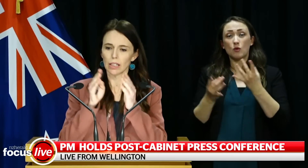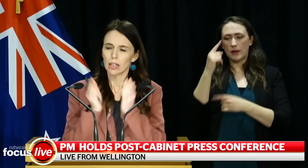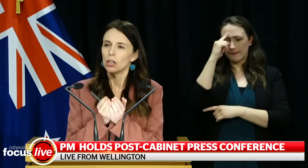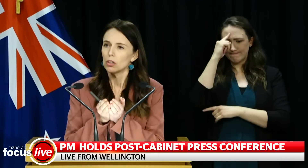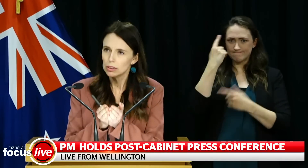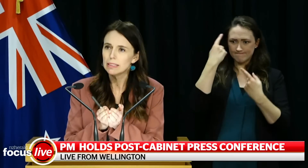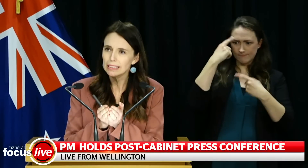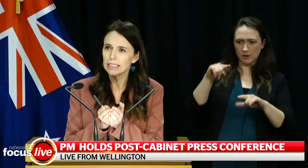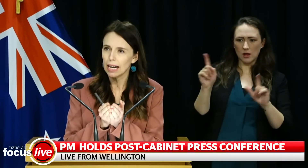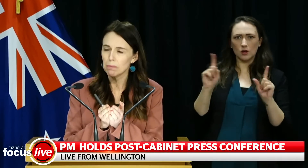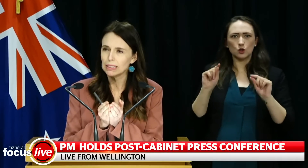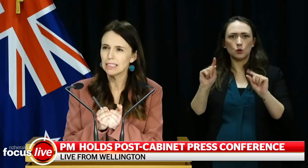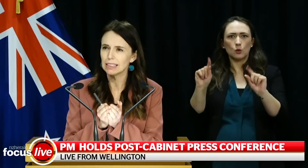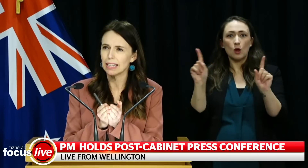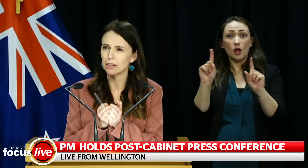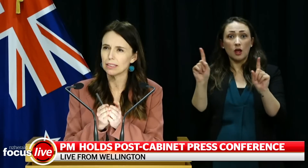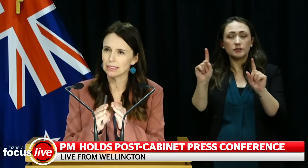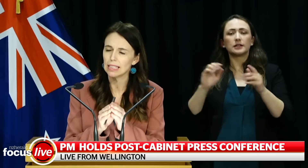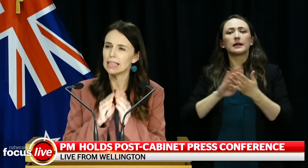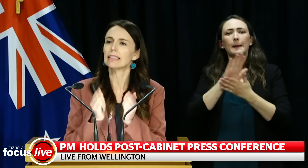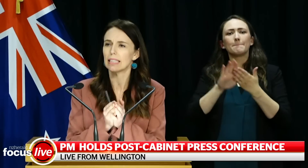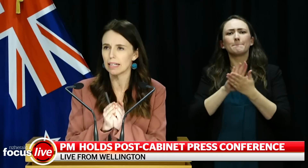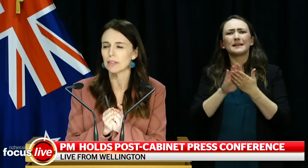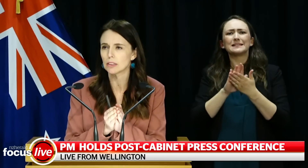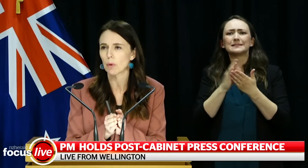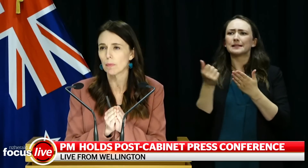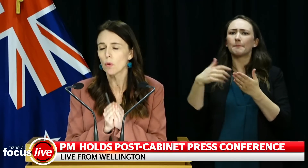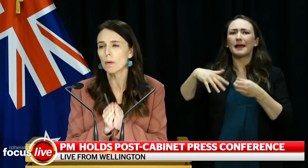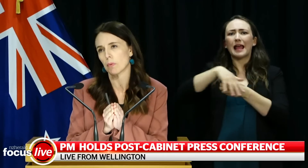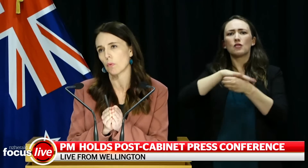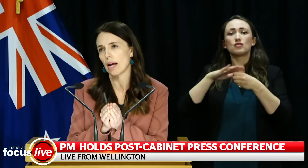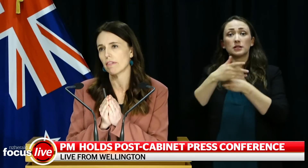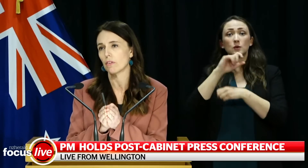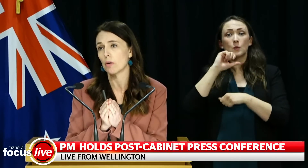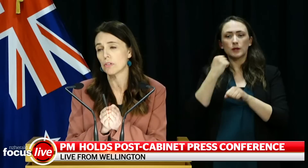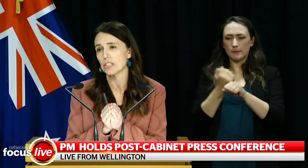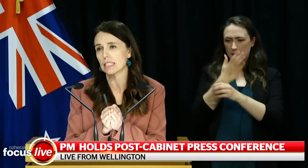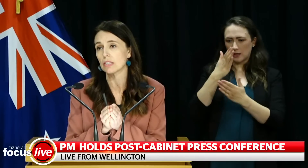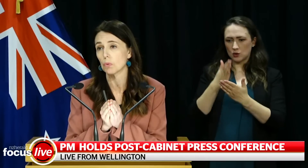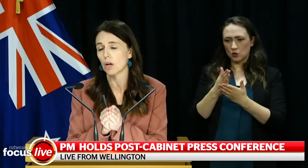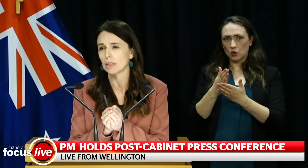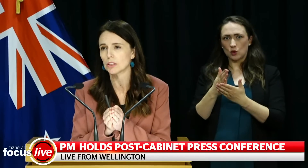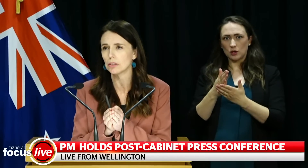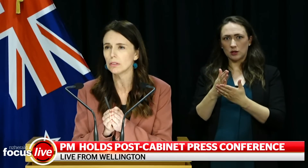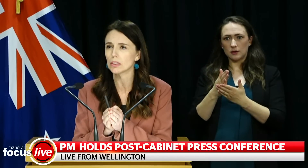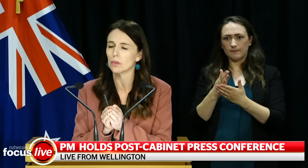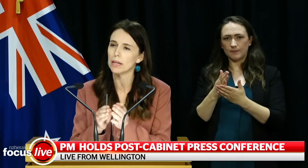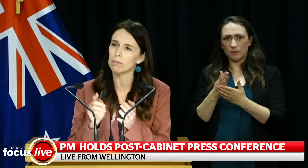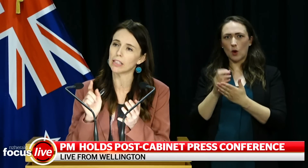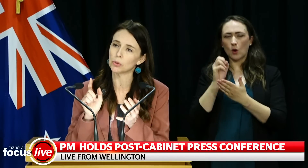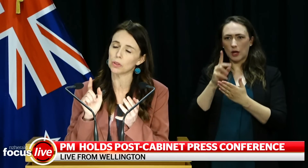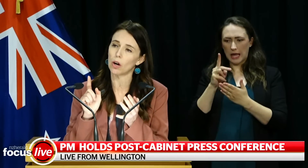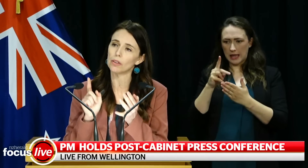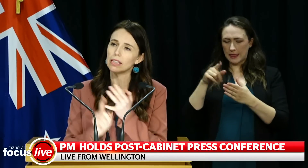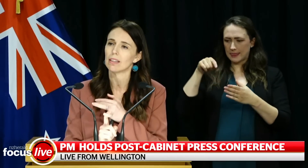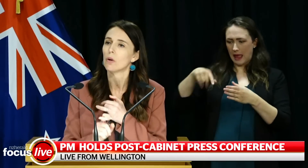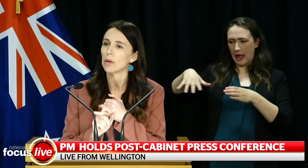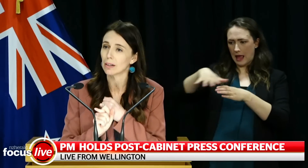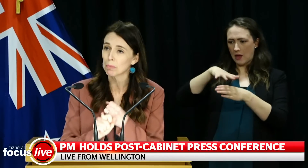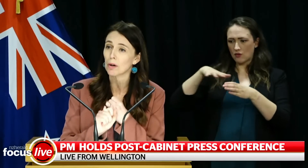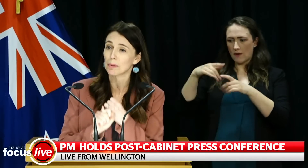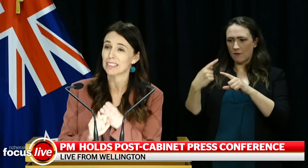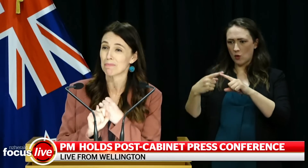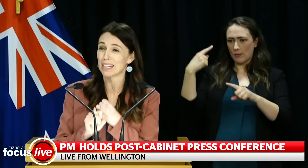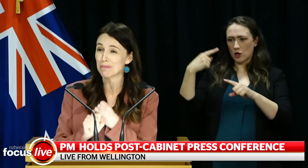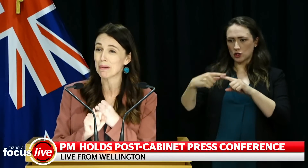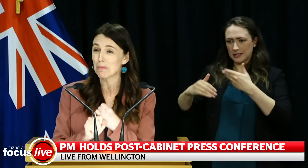actually designate particular areas and say these are the areas where people if in emergencies will go into, so that we can make sure that only we